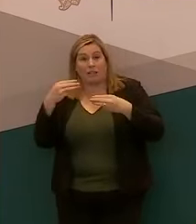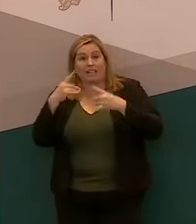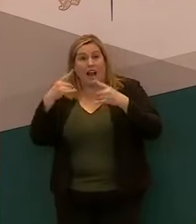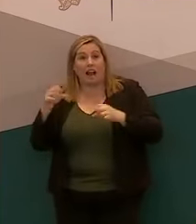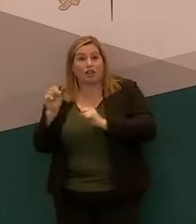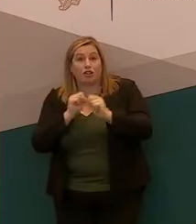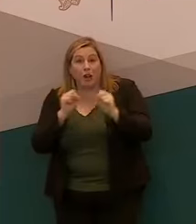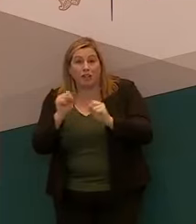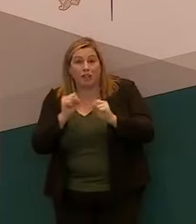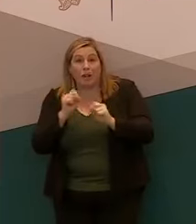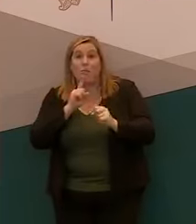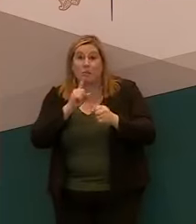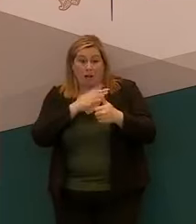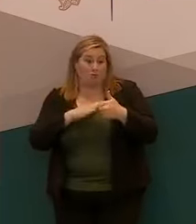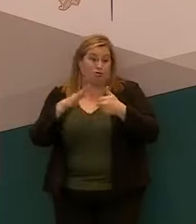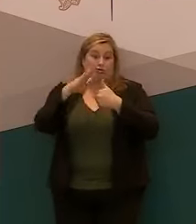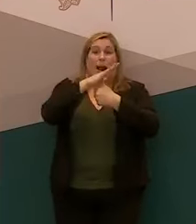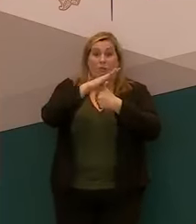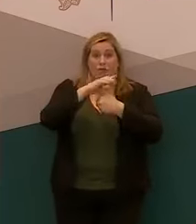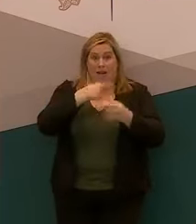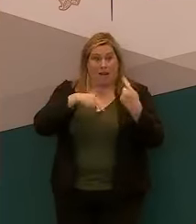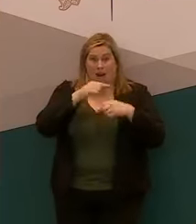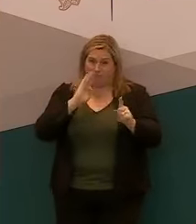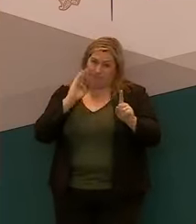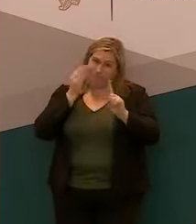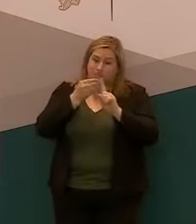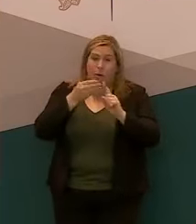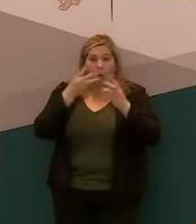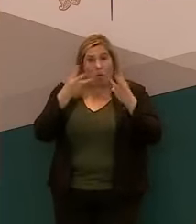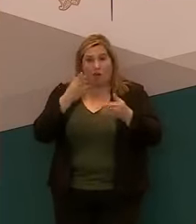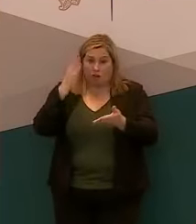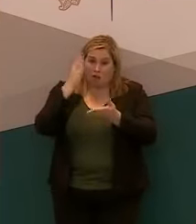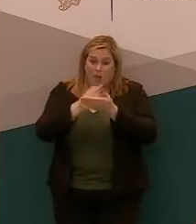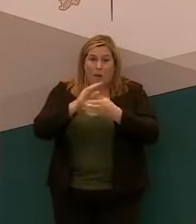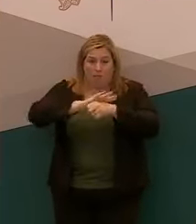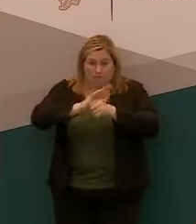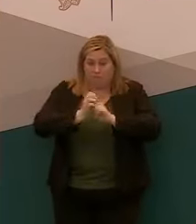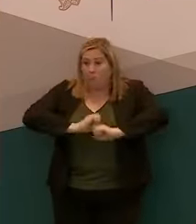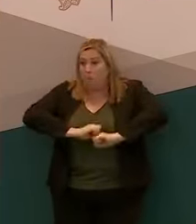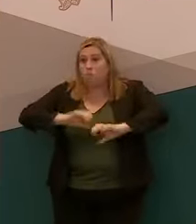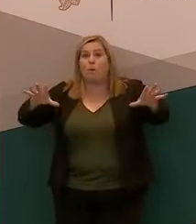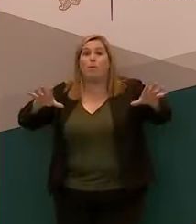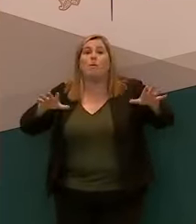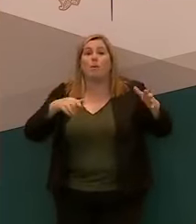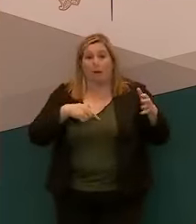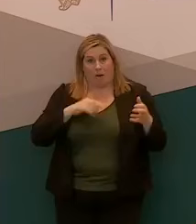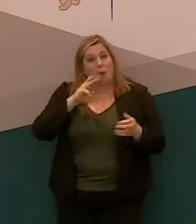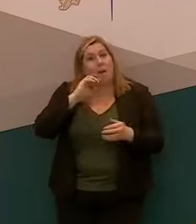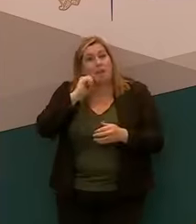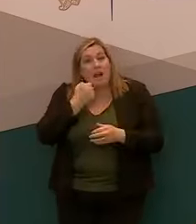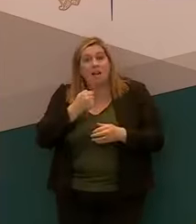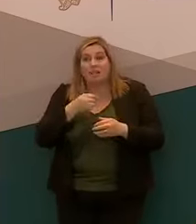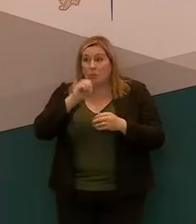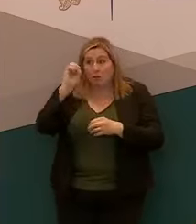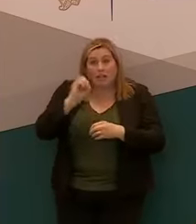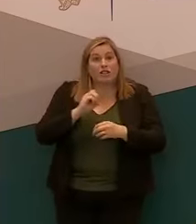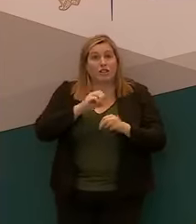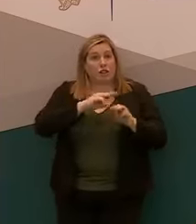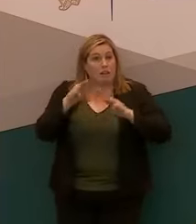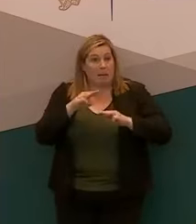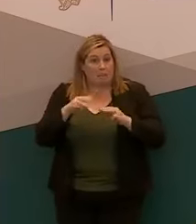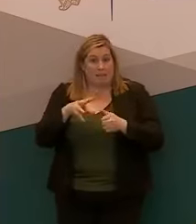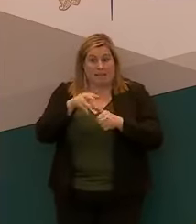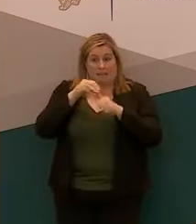is to stop people getting sick in the first instance and picking up this infection because, as we've said, for a significant percentage of these people, particularly among the